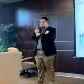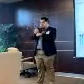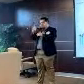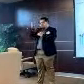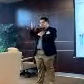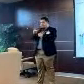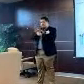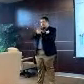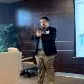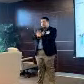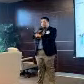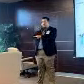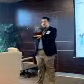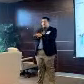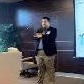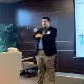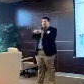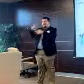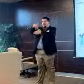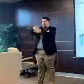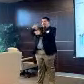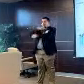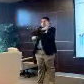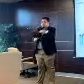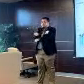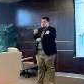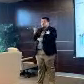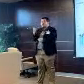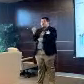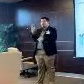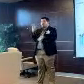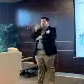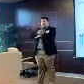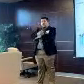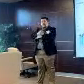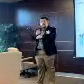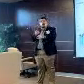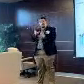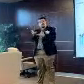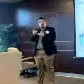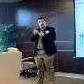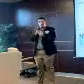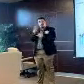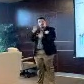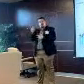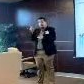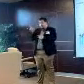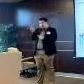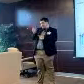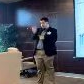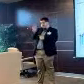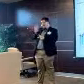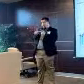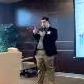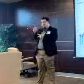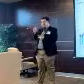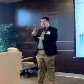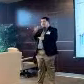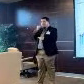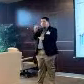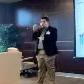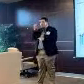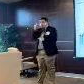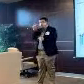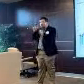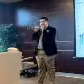relieve the compression of patients inside the hospital. So today we're treating and caring for 187 people at home,